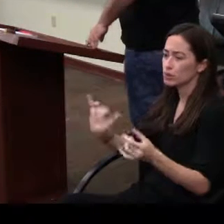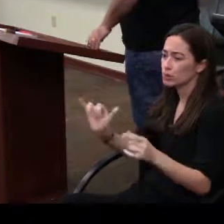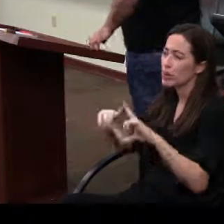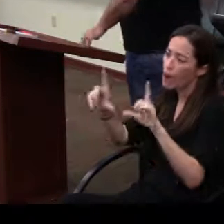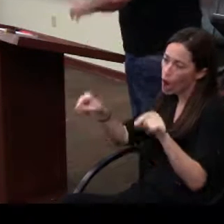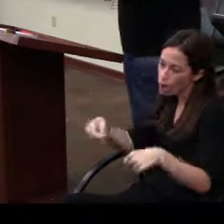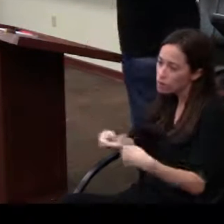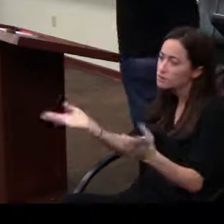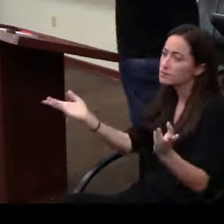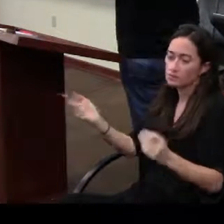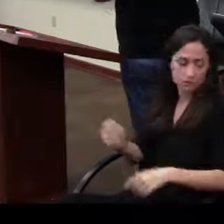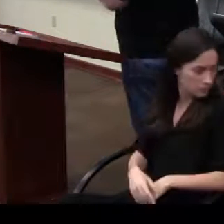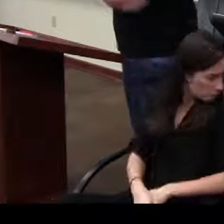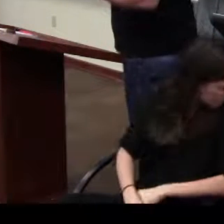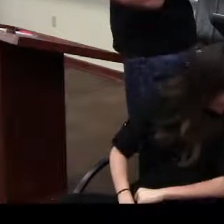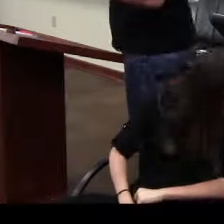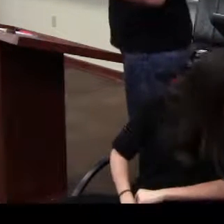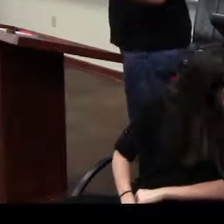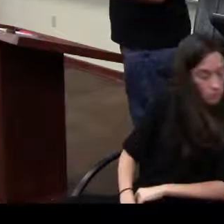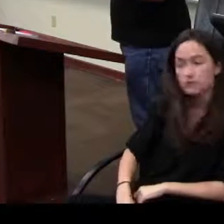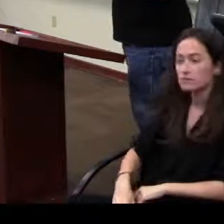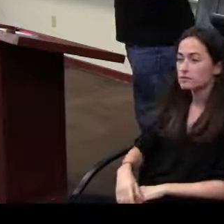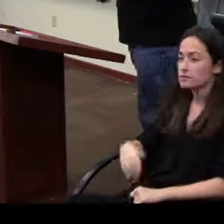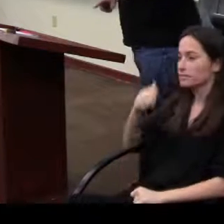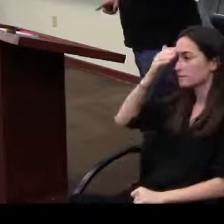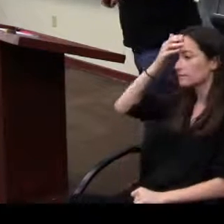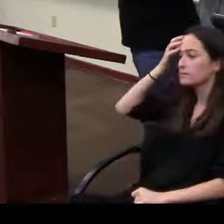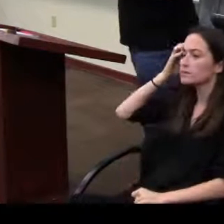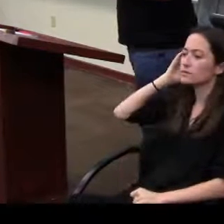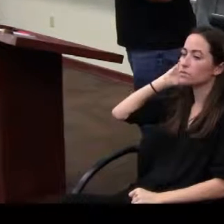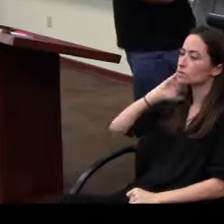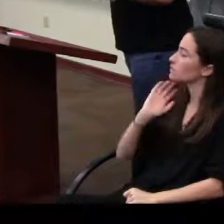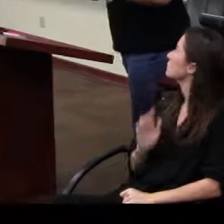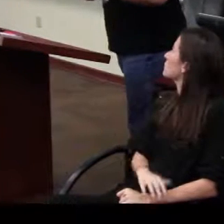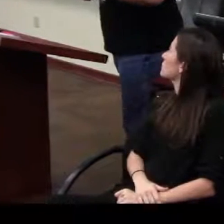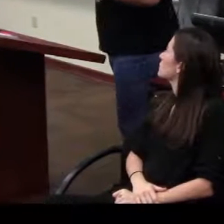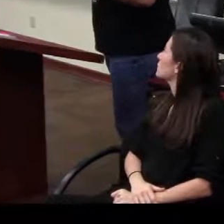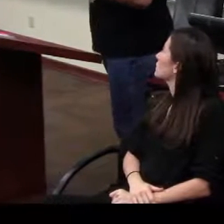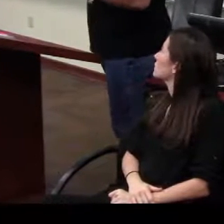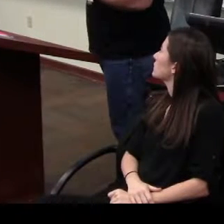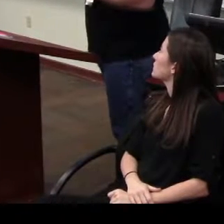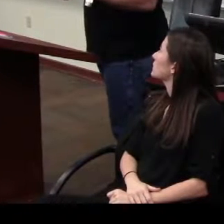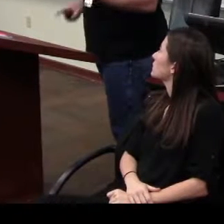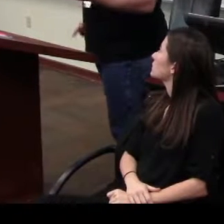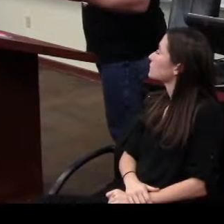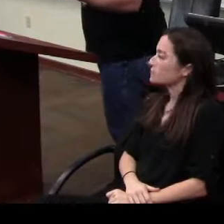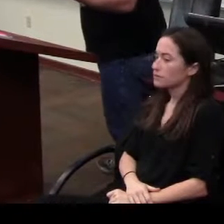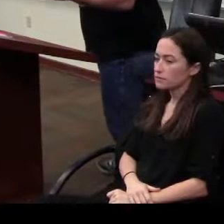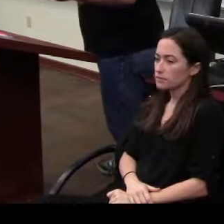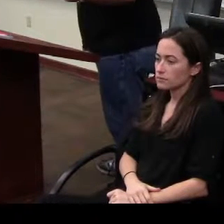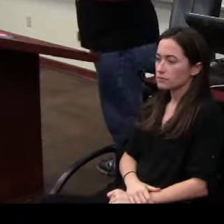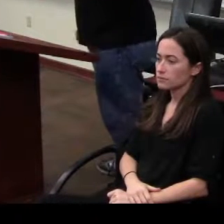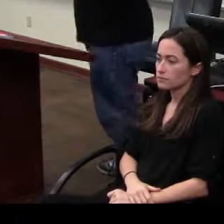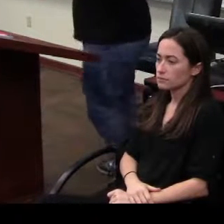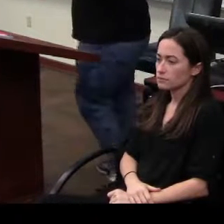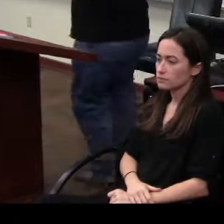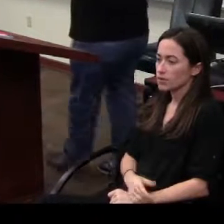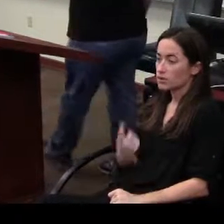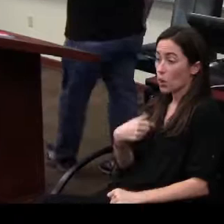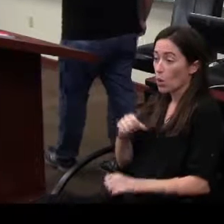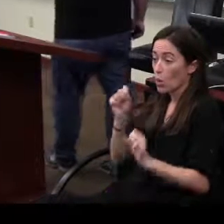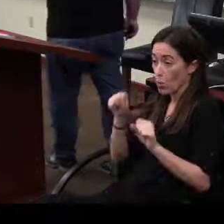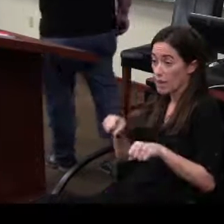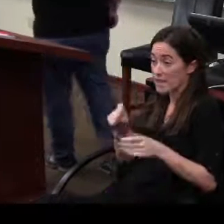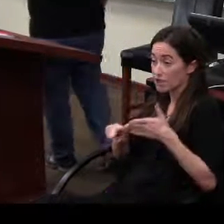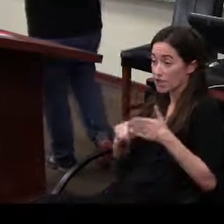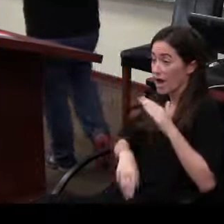things. We have the phishing security test. We can check your people up to 100 folks just to see how bad